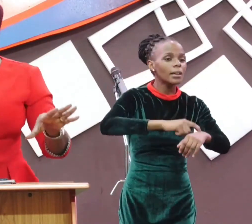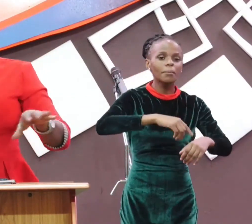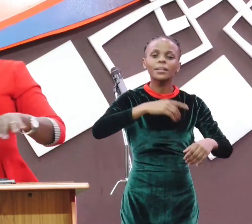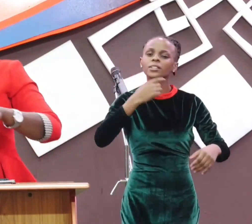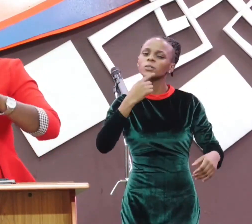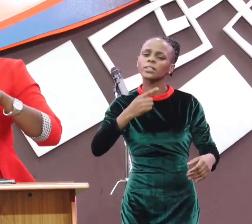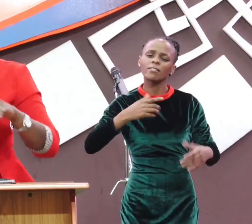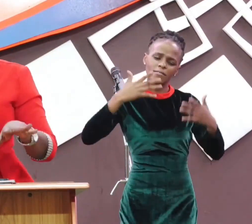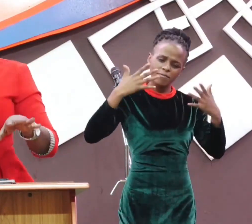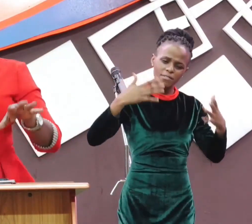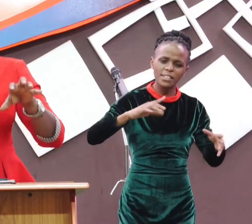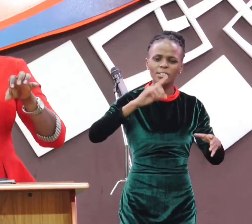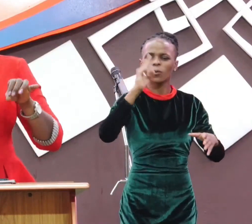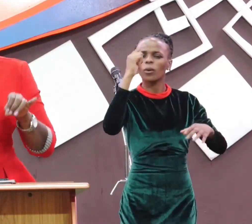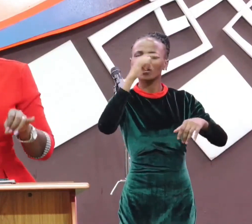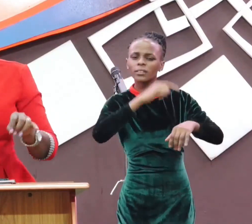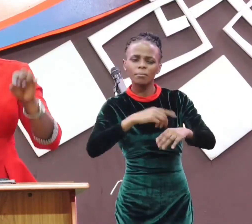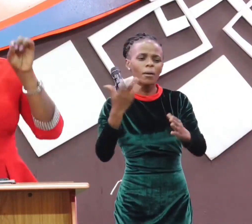time